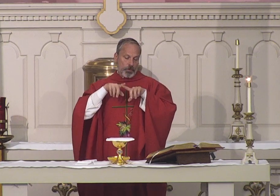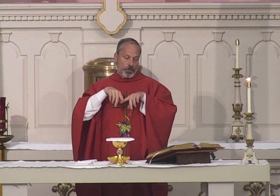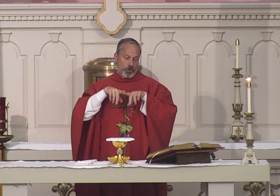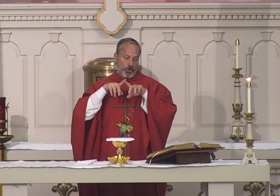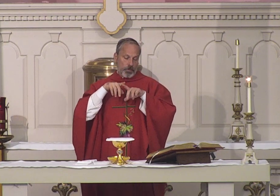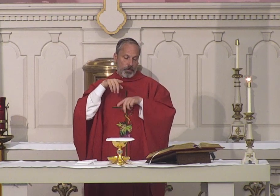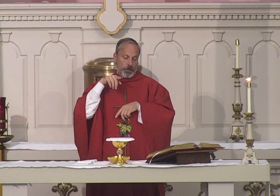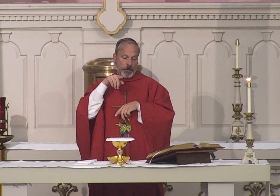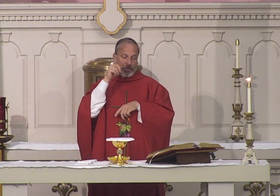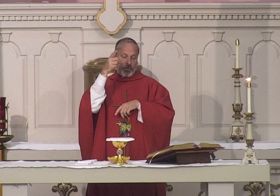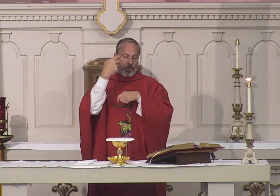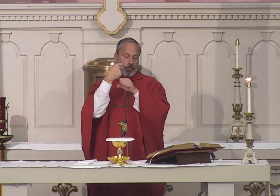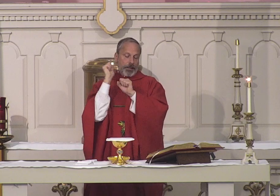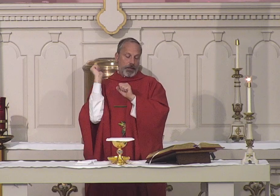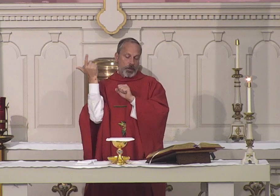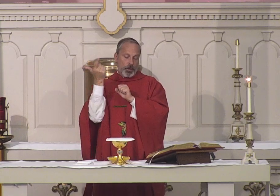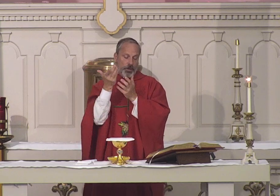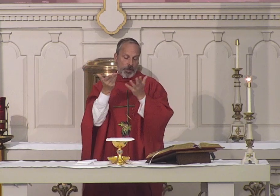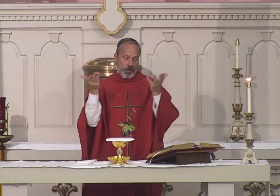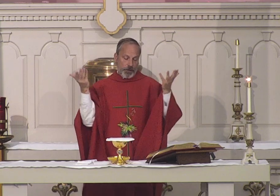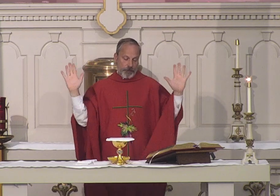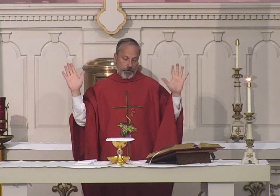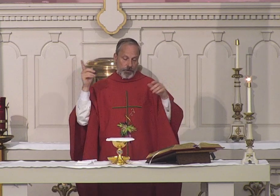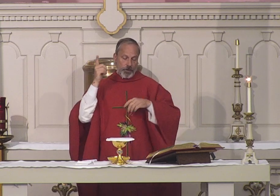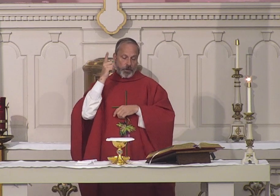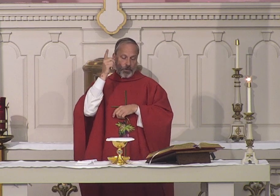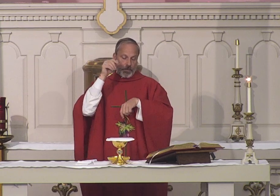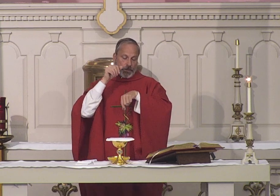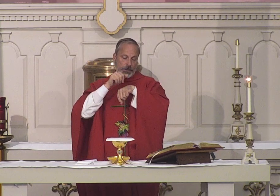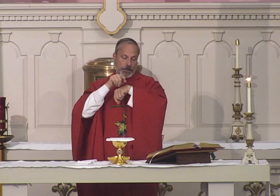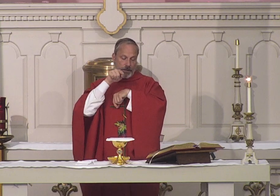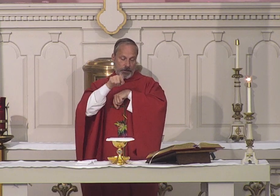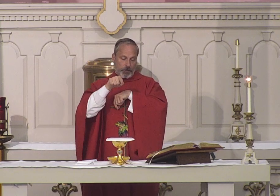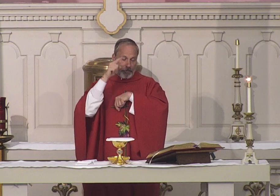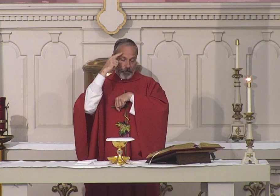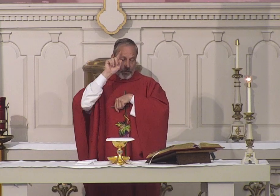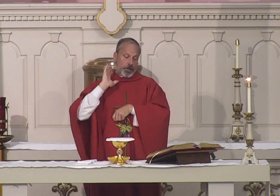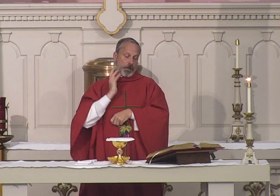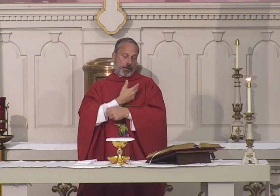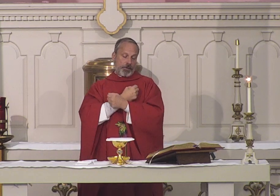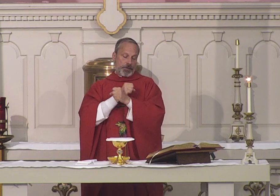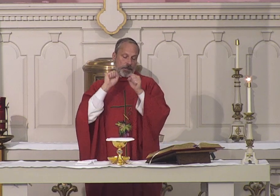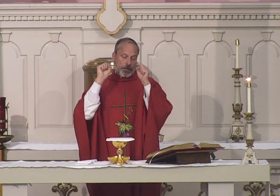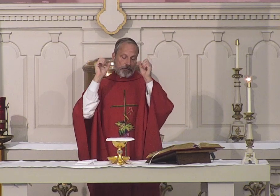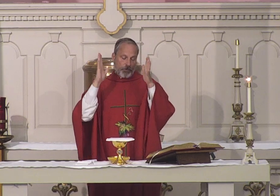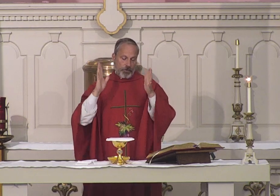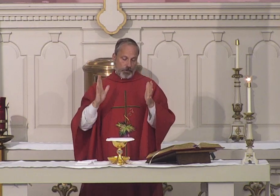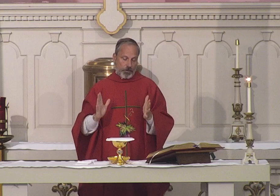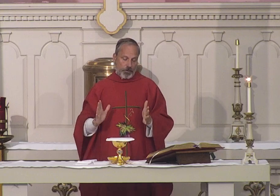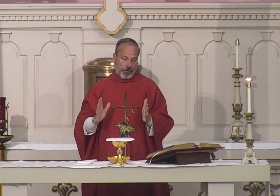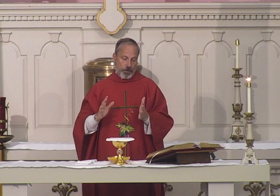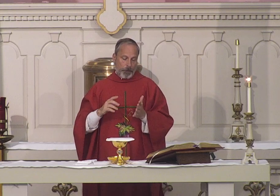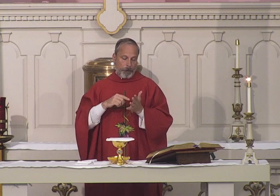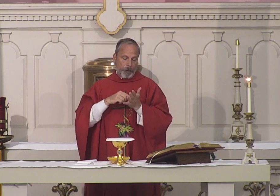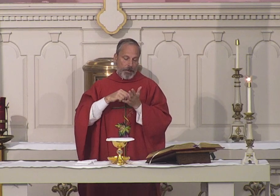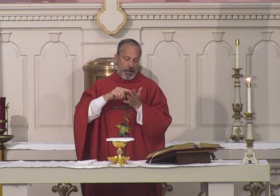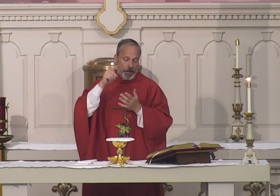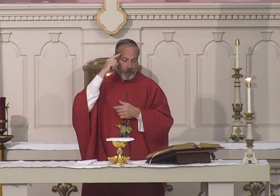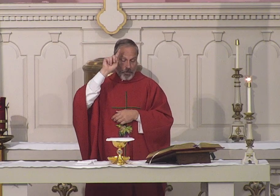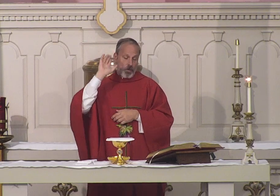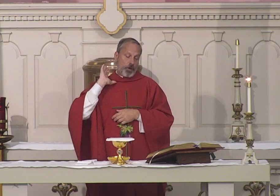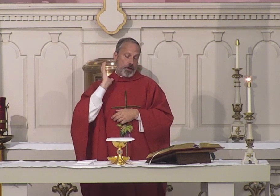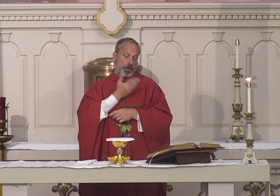all things, whom you sent as our Savior and Redeemer, incarnate by the Holy Spirit,